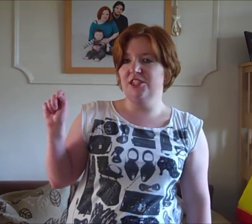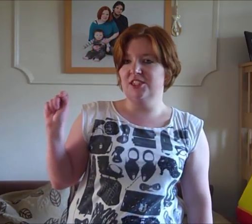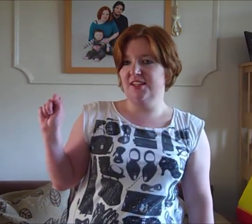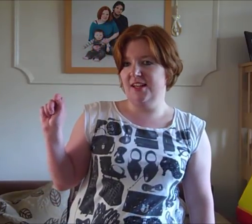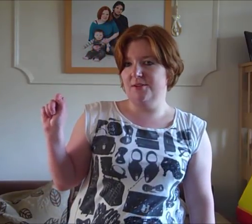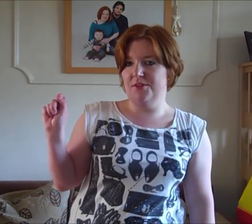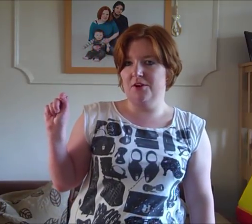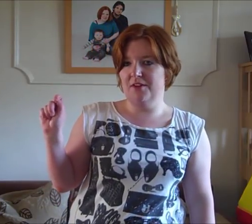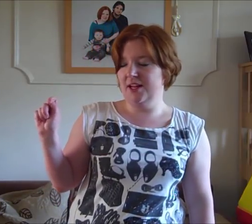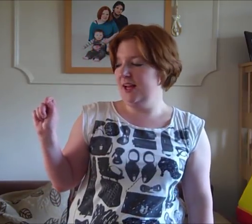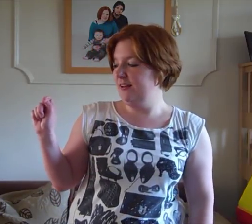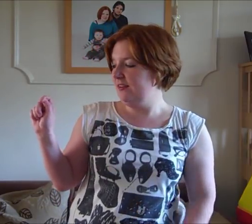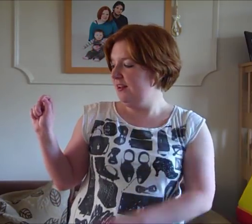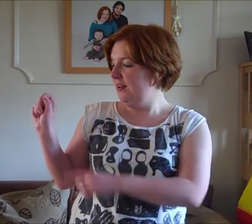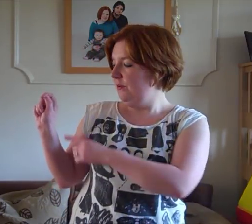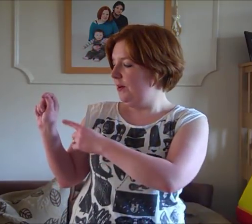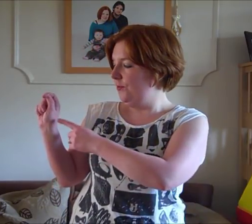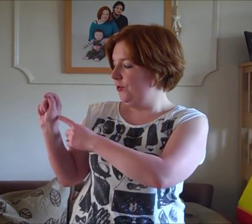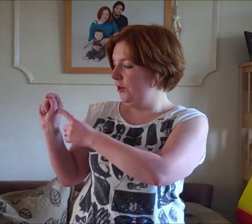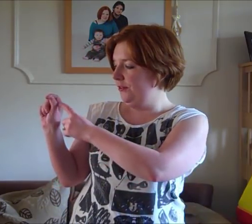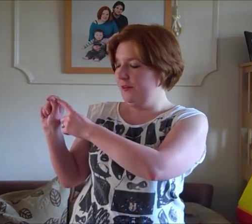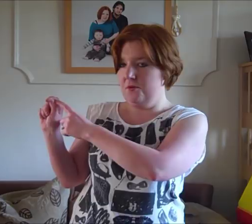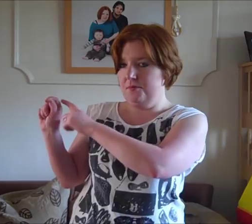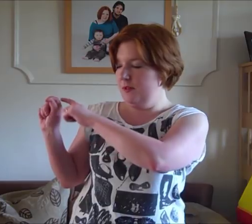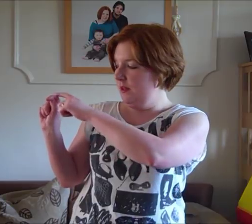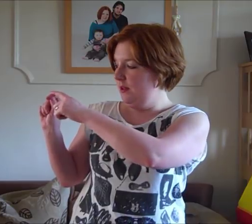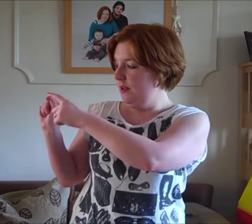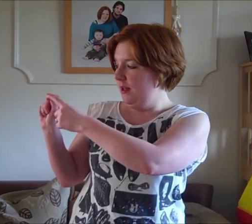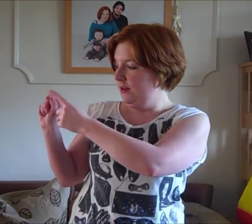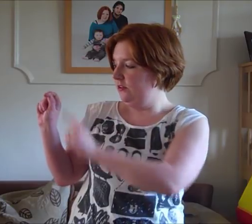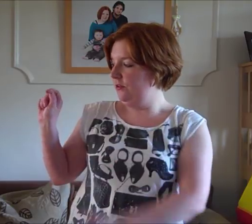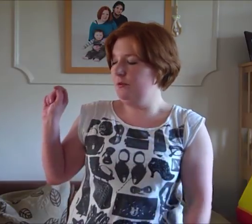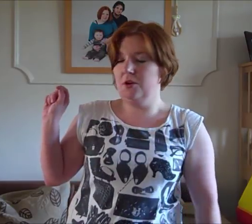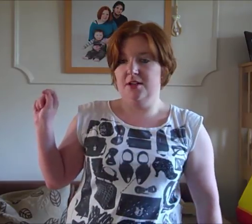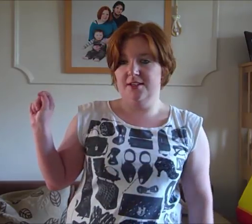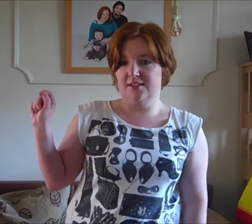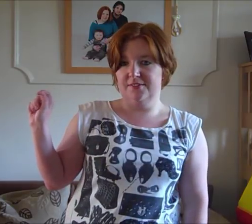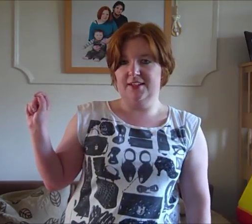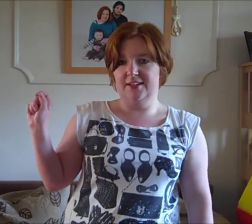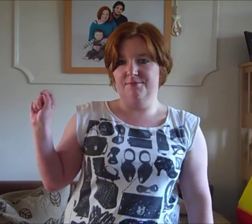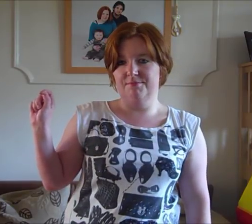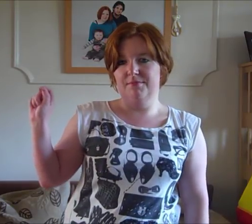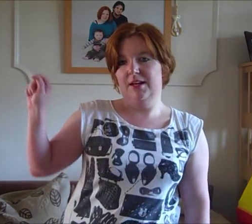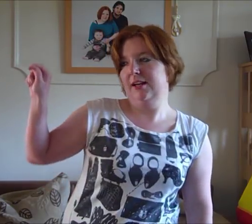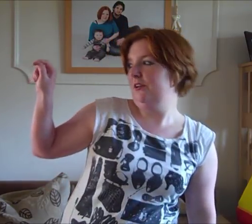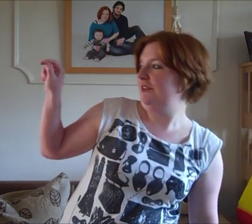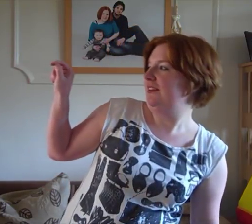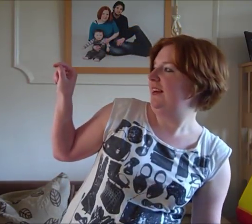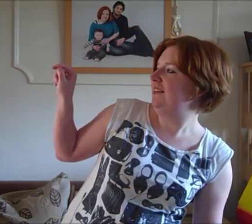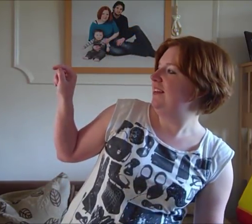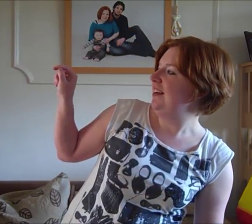tea with your right hand where you put your thumb into your index finger and it looks like a tea.